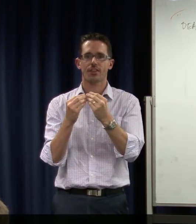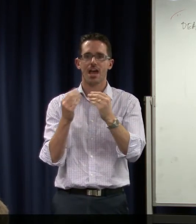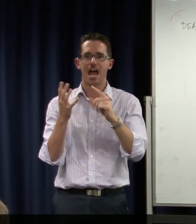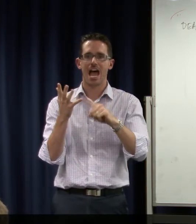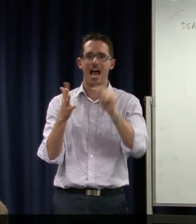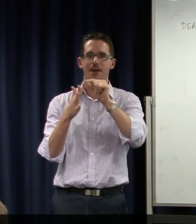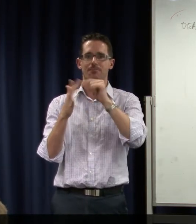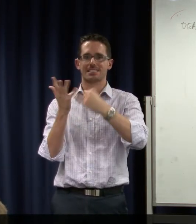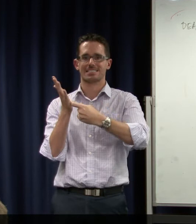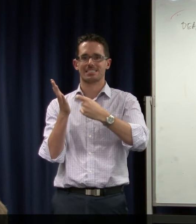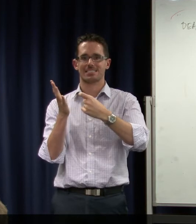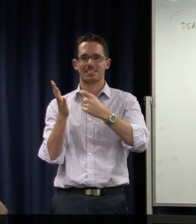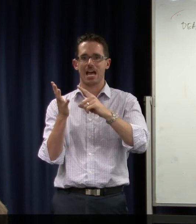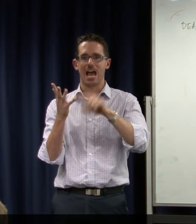the club run by